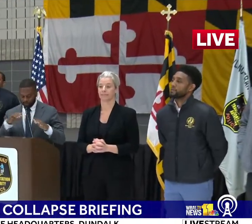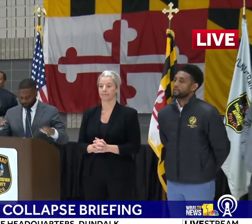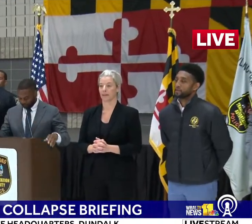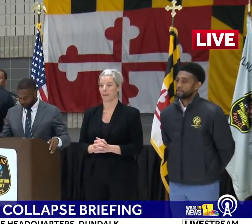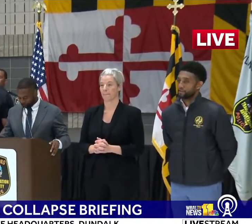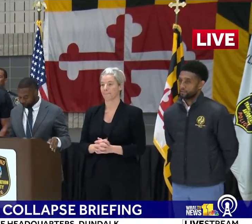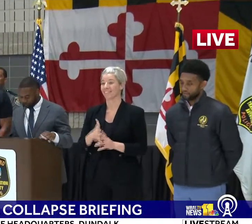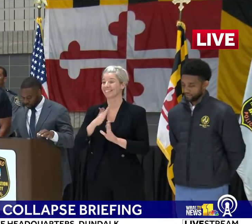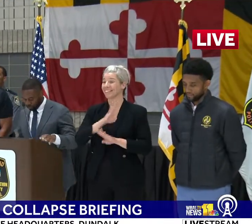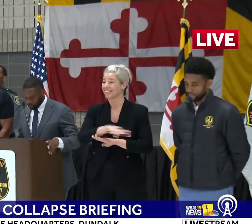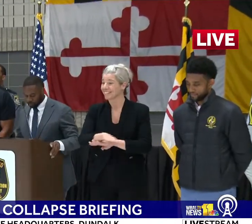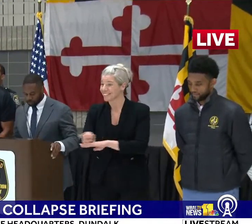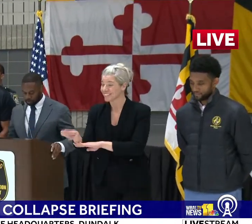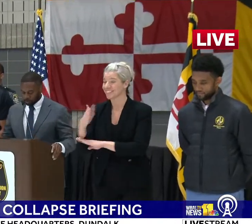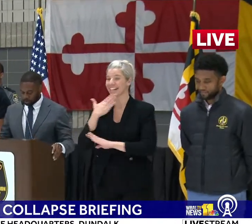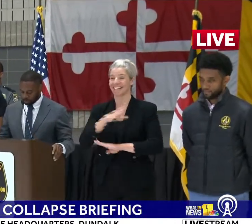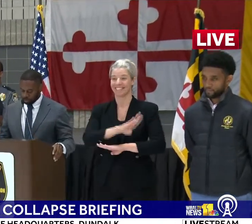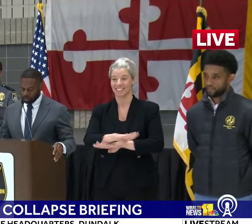Good afternoon. Good afternoon.